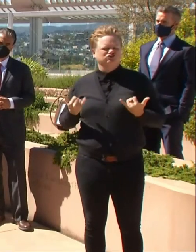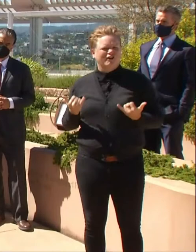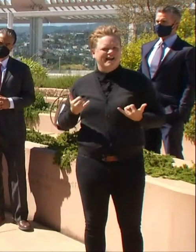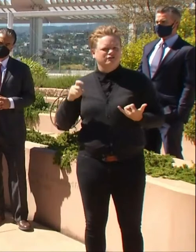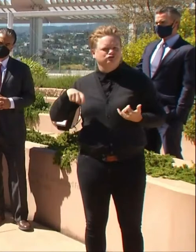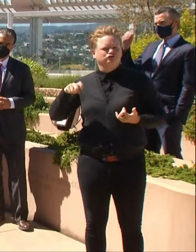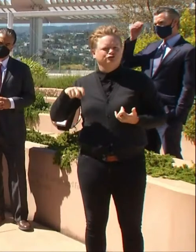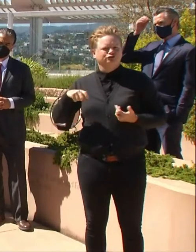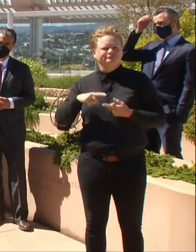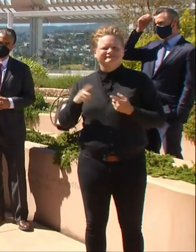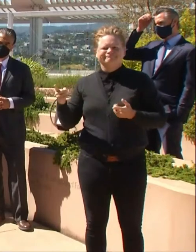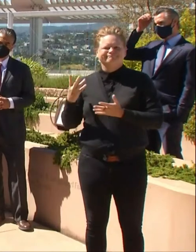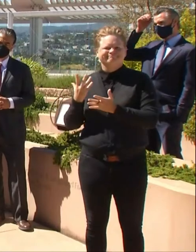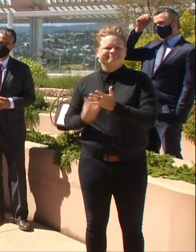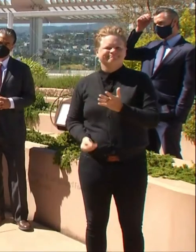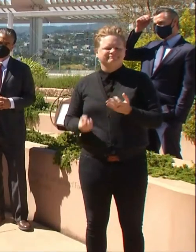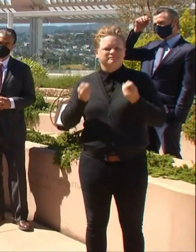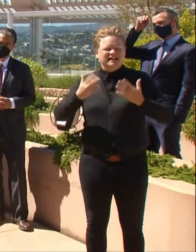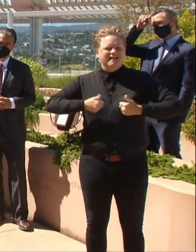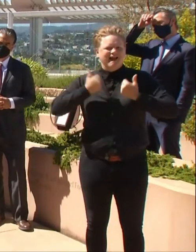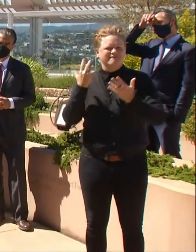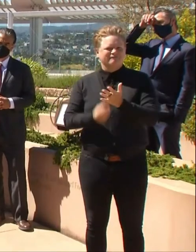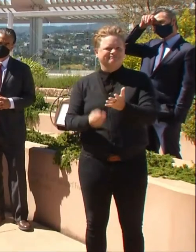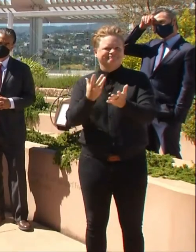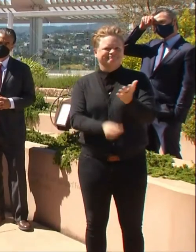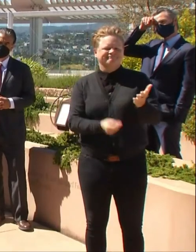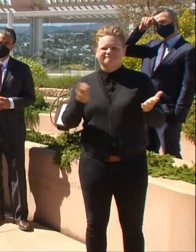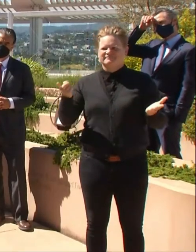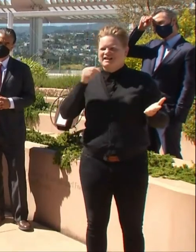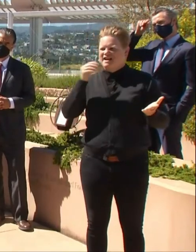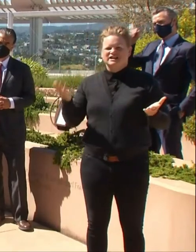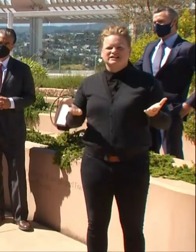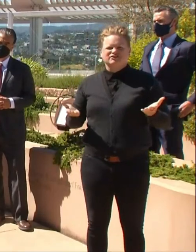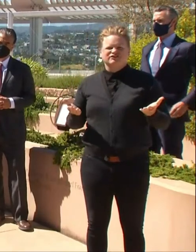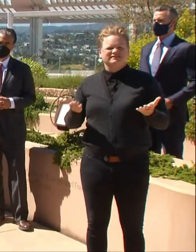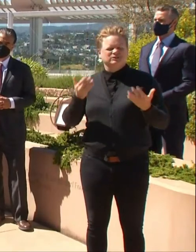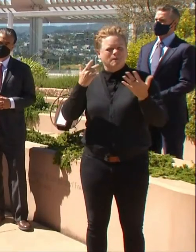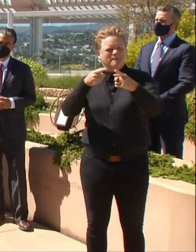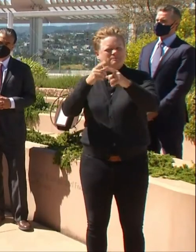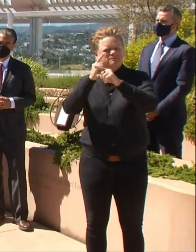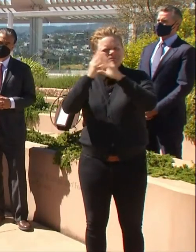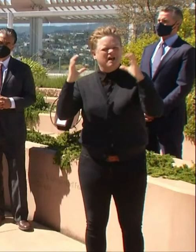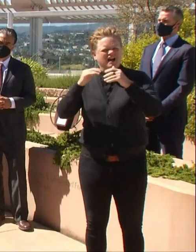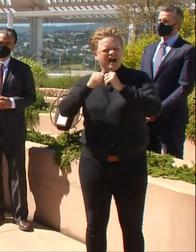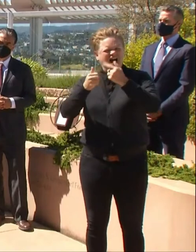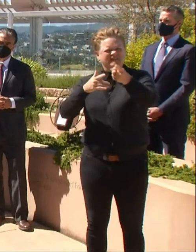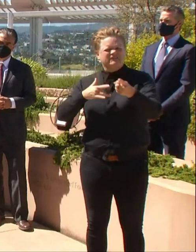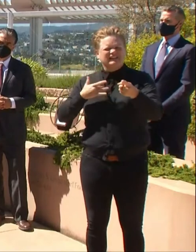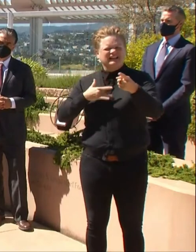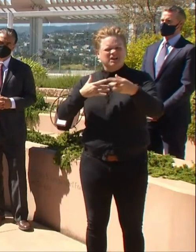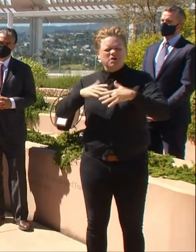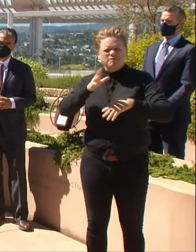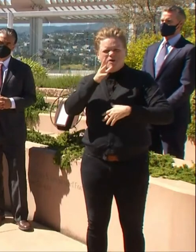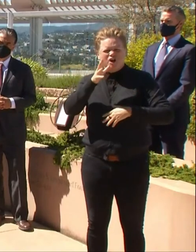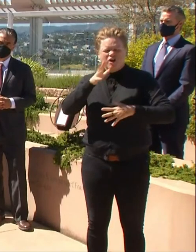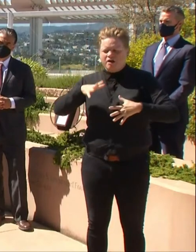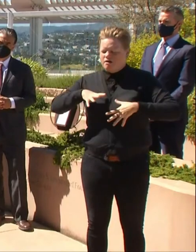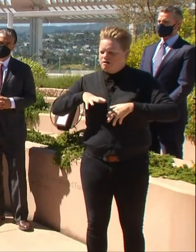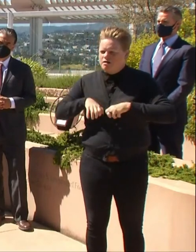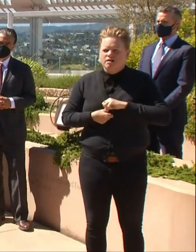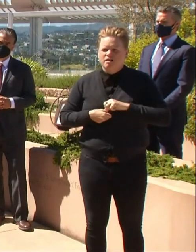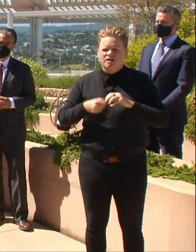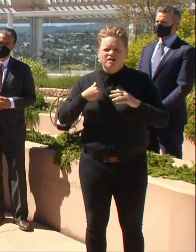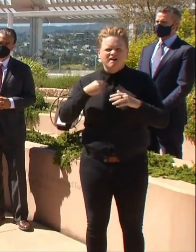here. Just imagine the hurt and the pain of the mothers who have to show up at this hospital only to be told by